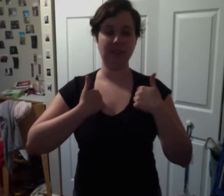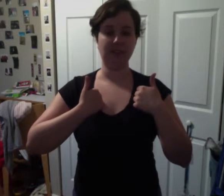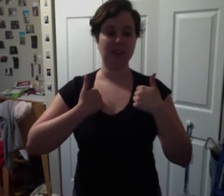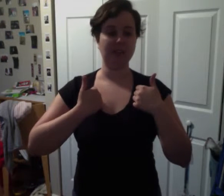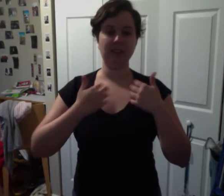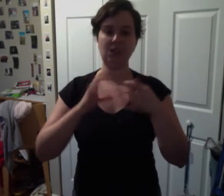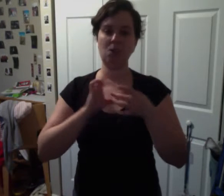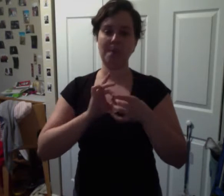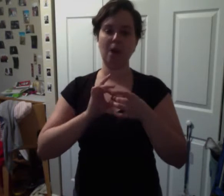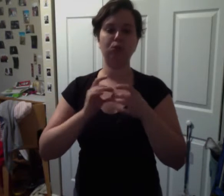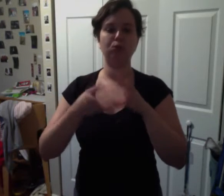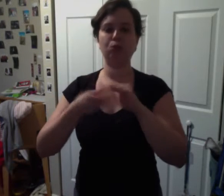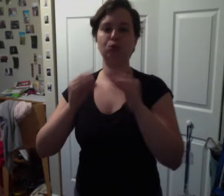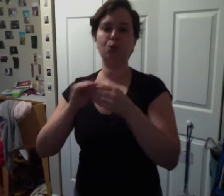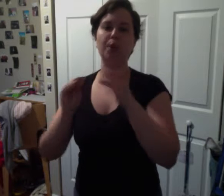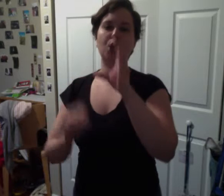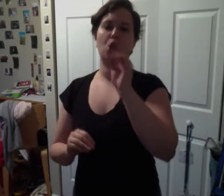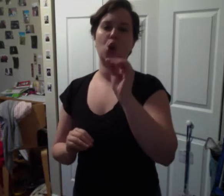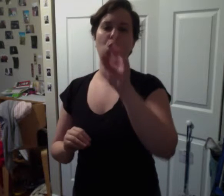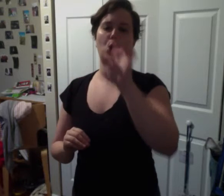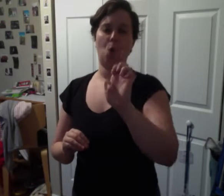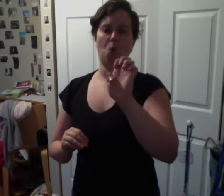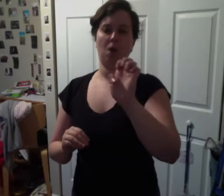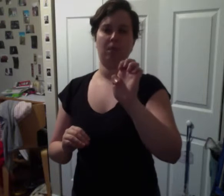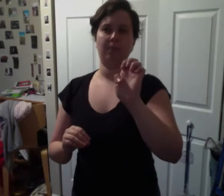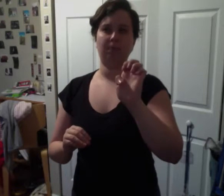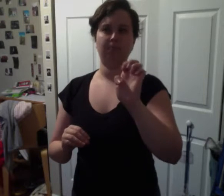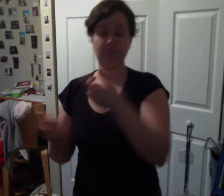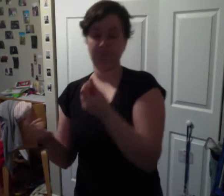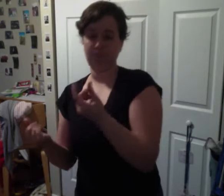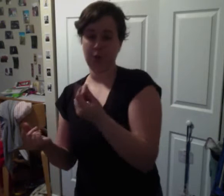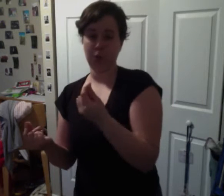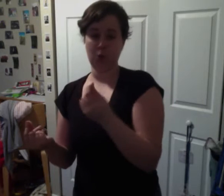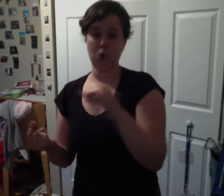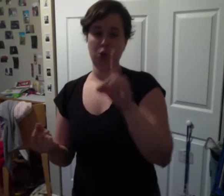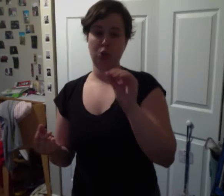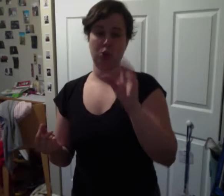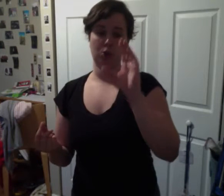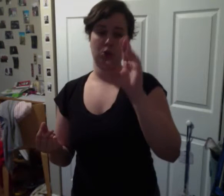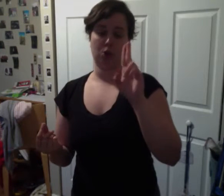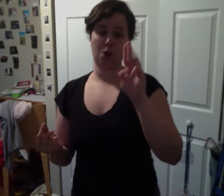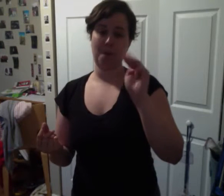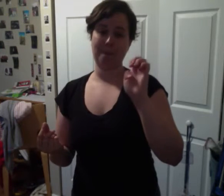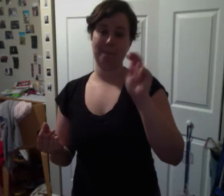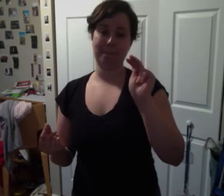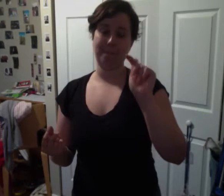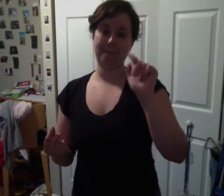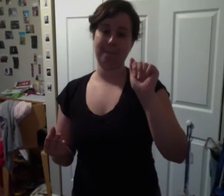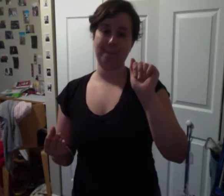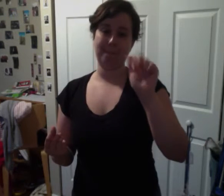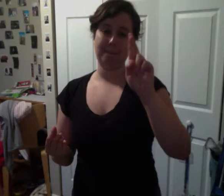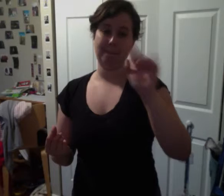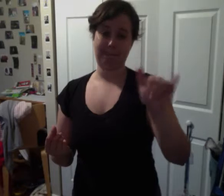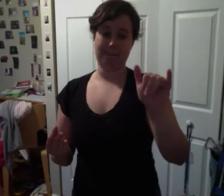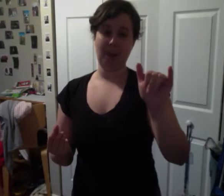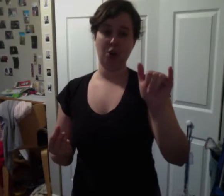take documentary work and turn it on its head. Traditionally, broadcast documentary has been about recording interviews to create a